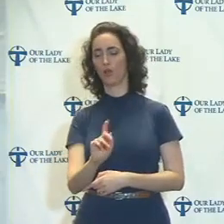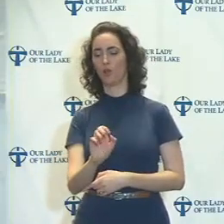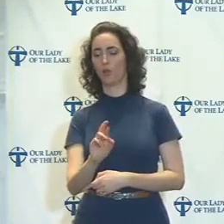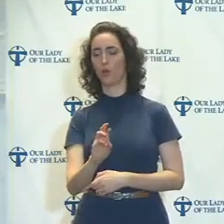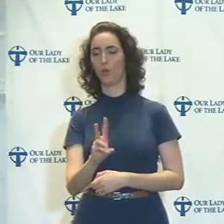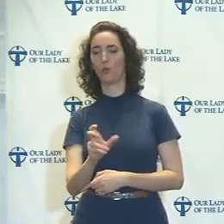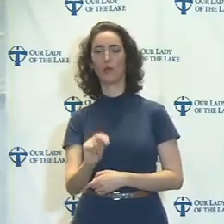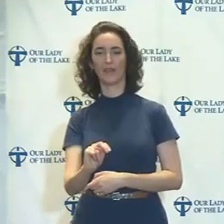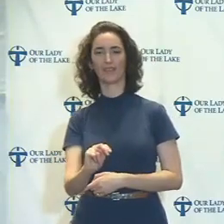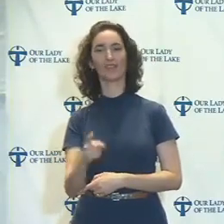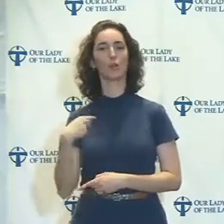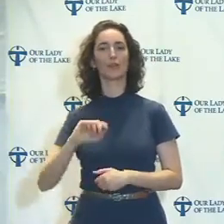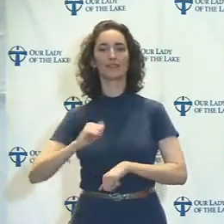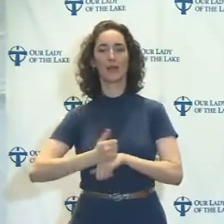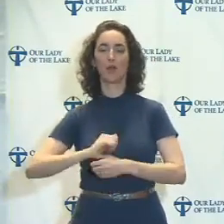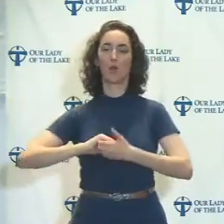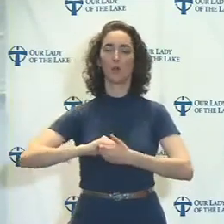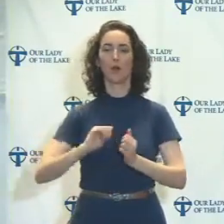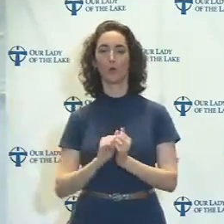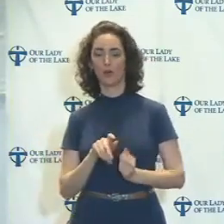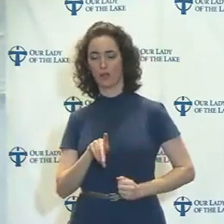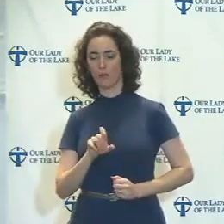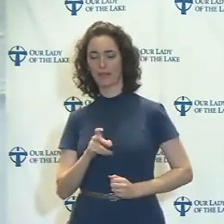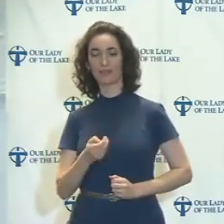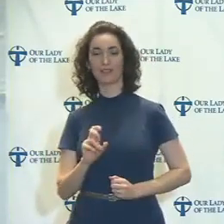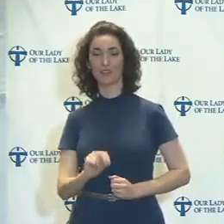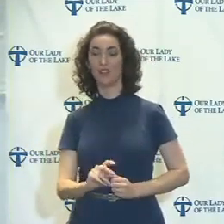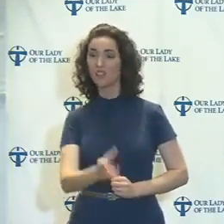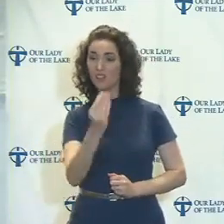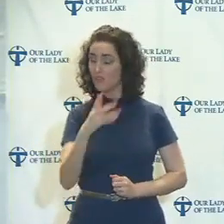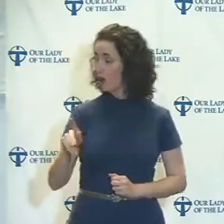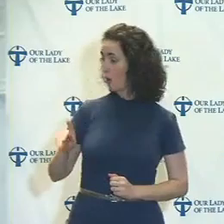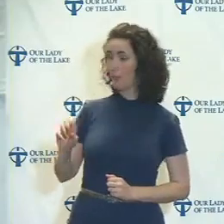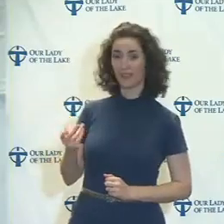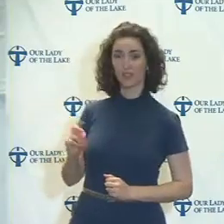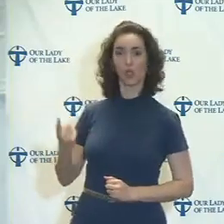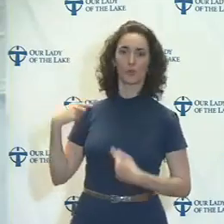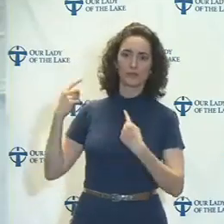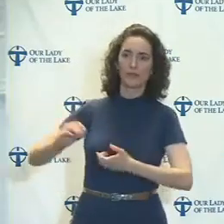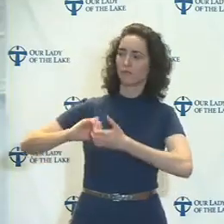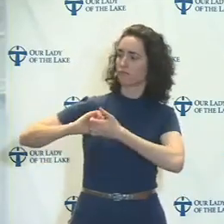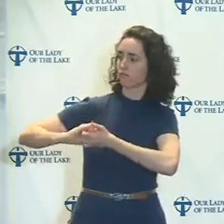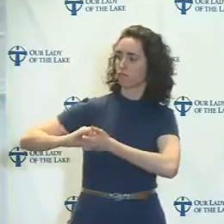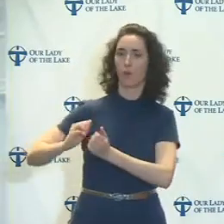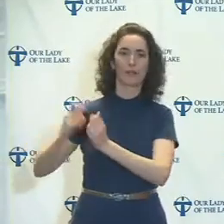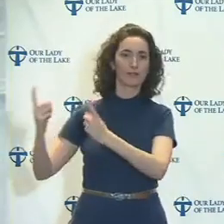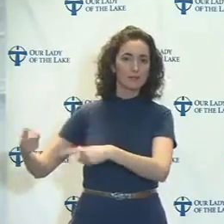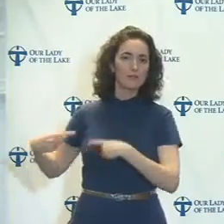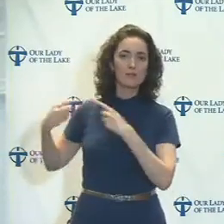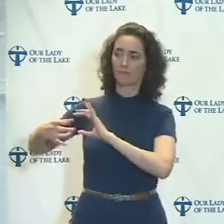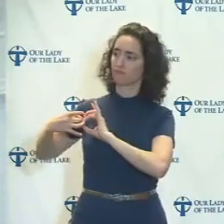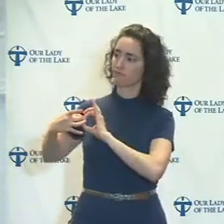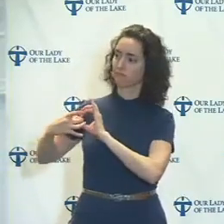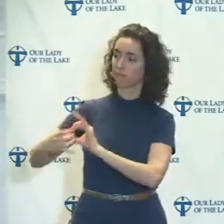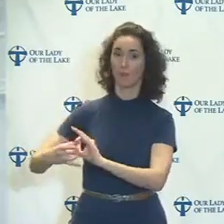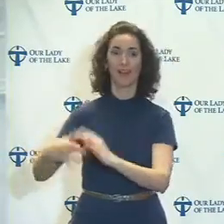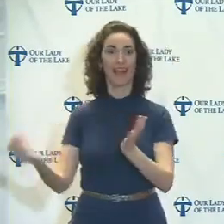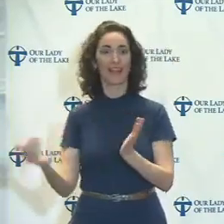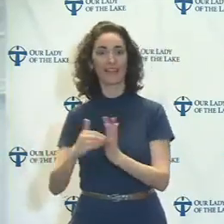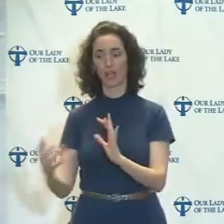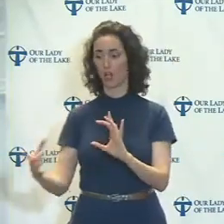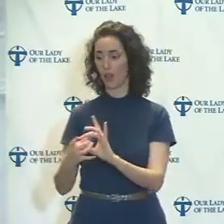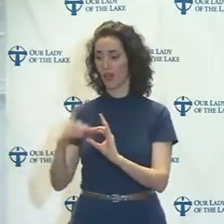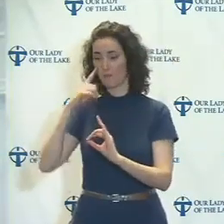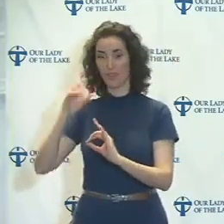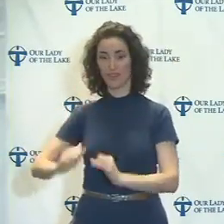partnership that we've created with Pennington. We have a long-standing relationship with Pennington, And the fact that we were able to collaborate on this and be able